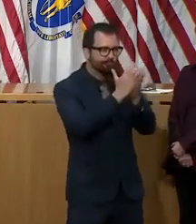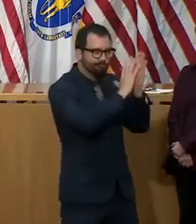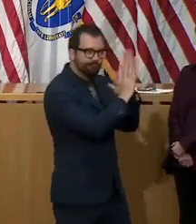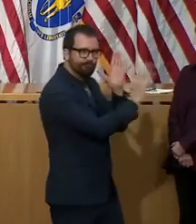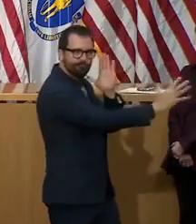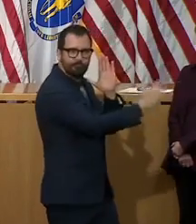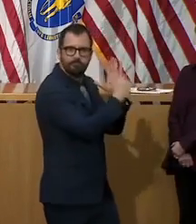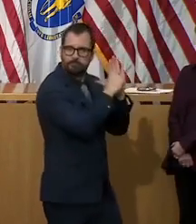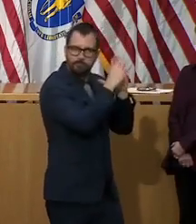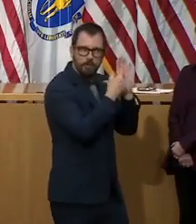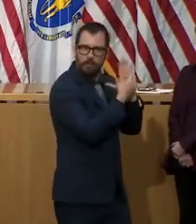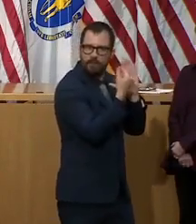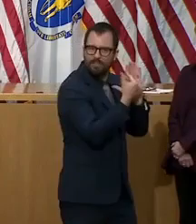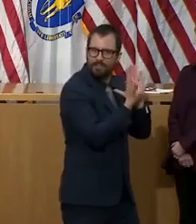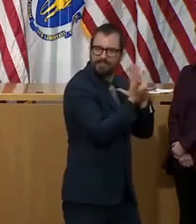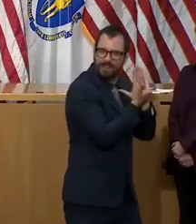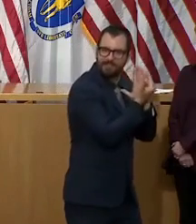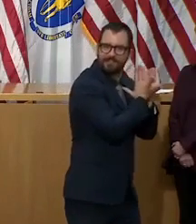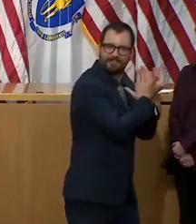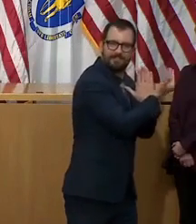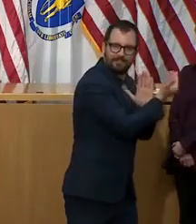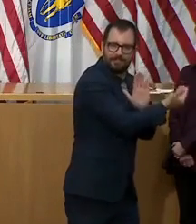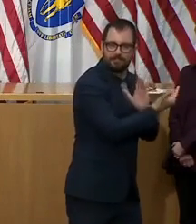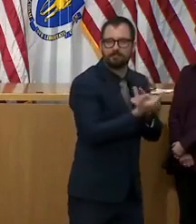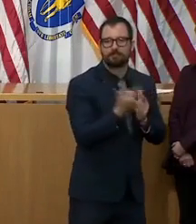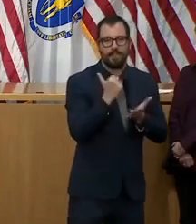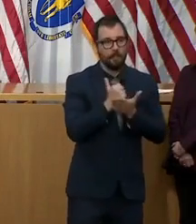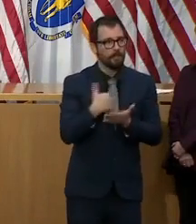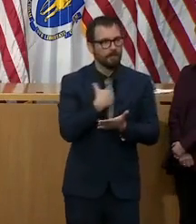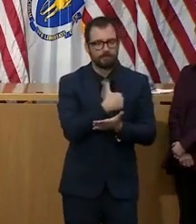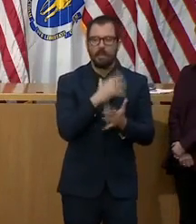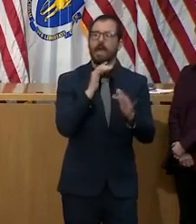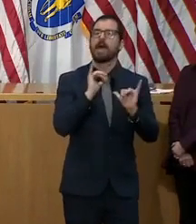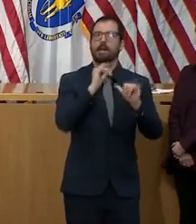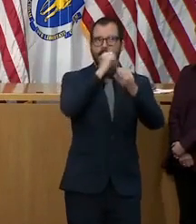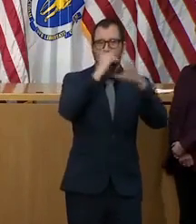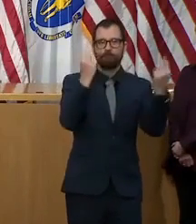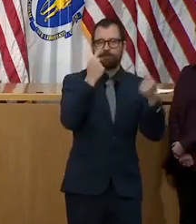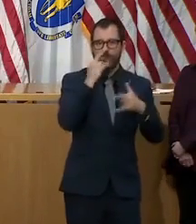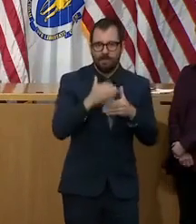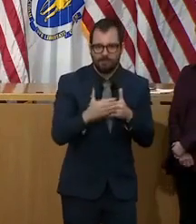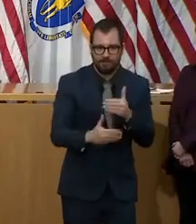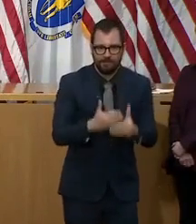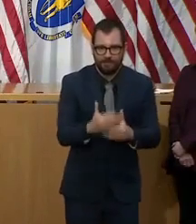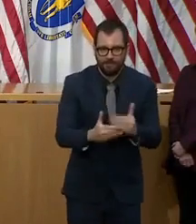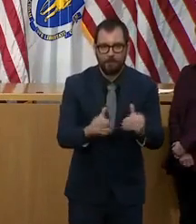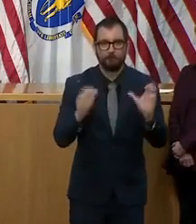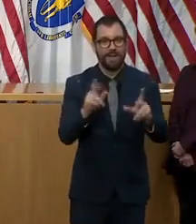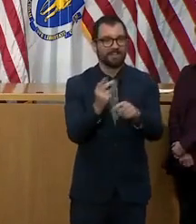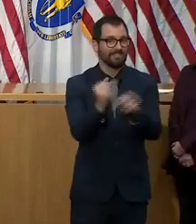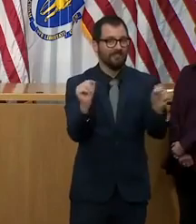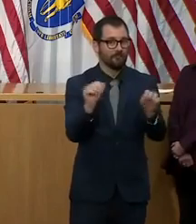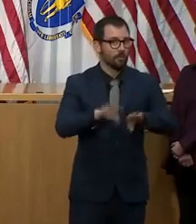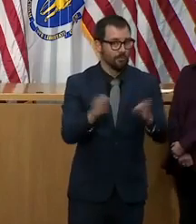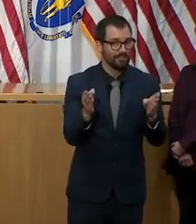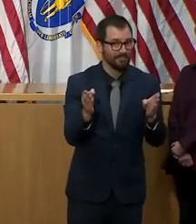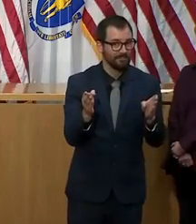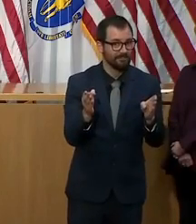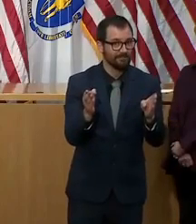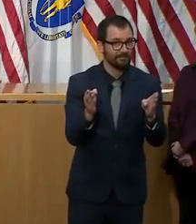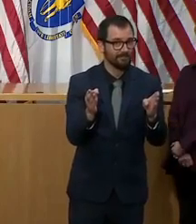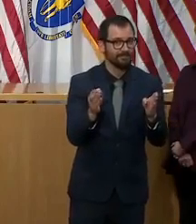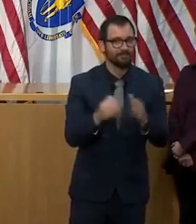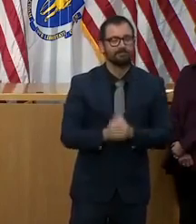to be completed around that May 18th time period. The top priority remains the health and safety